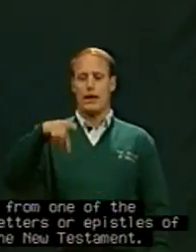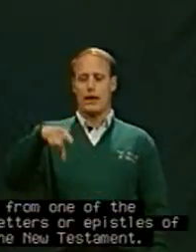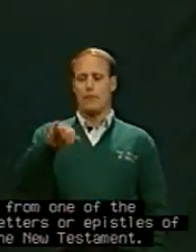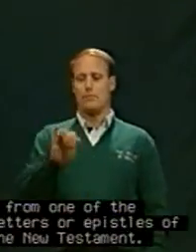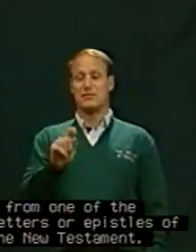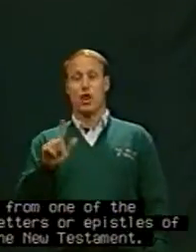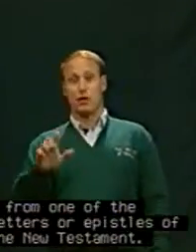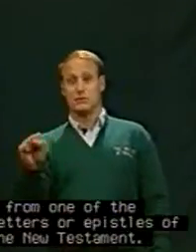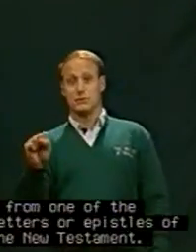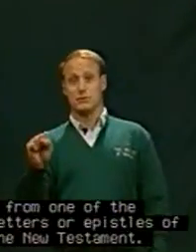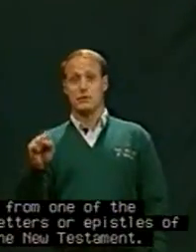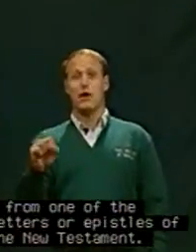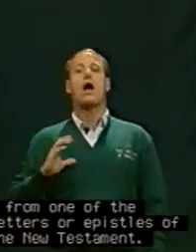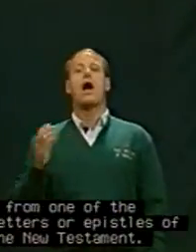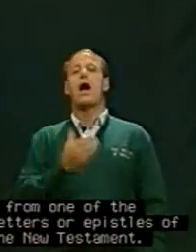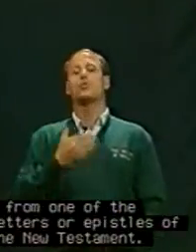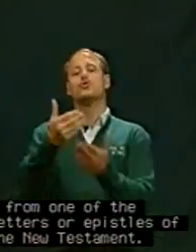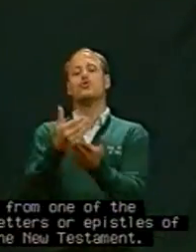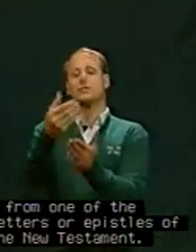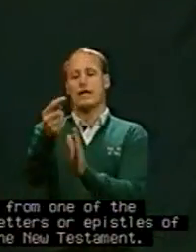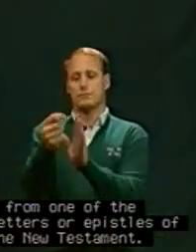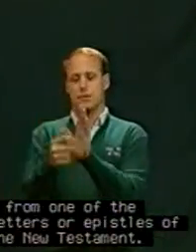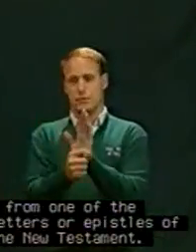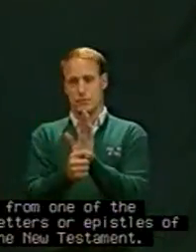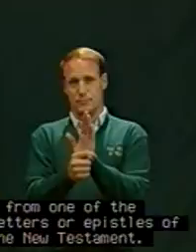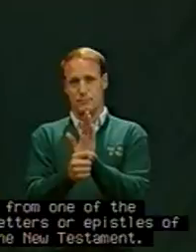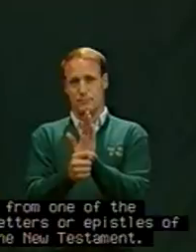from one of the letters or epistles of the New Testament.